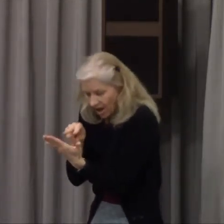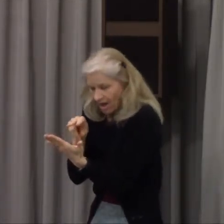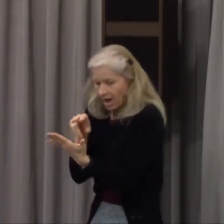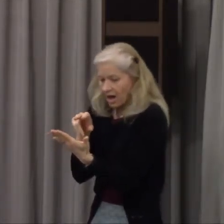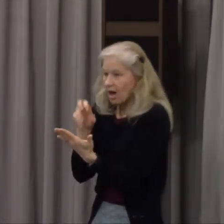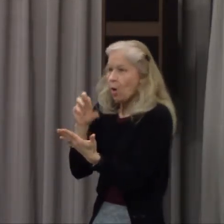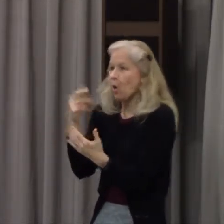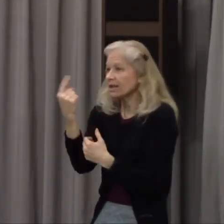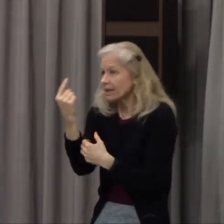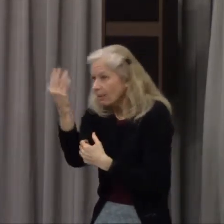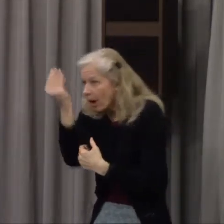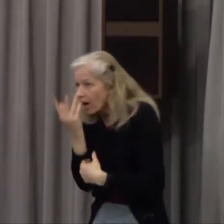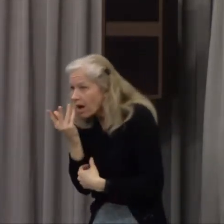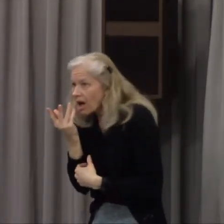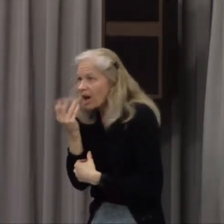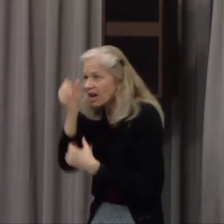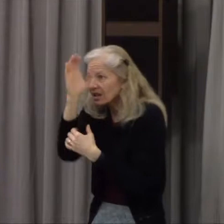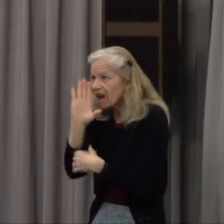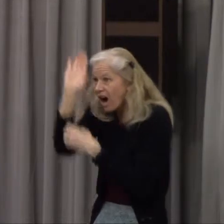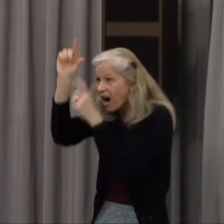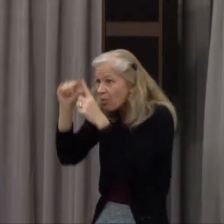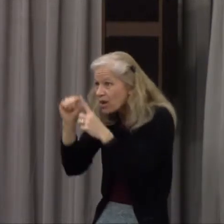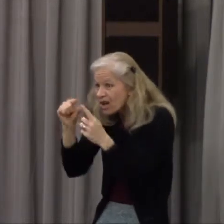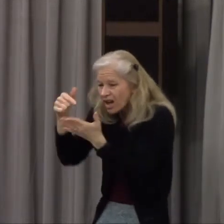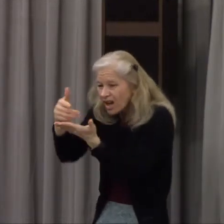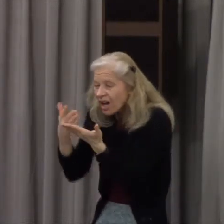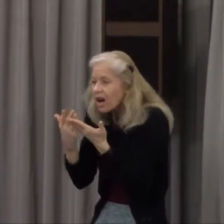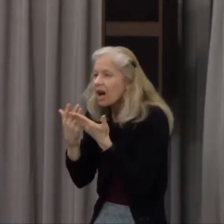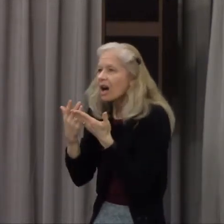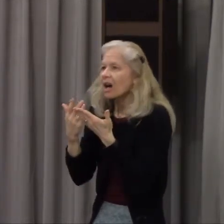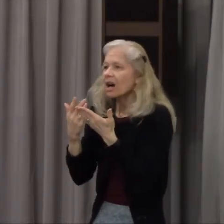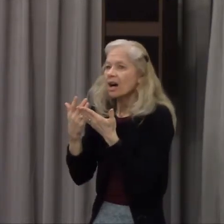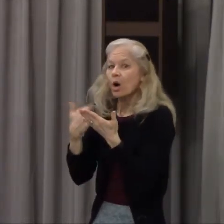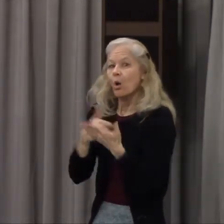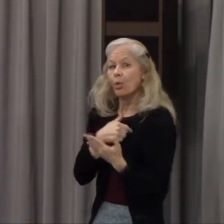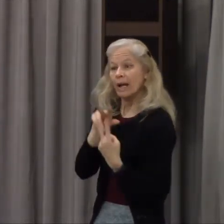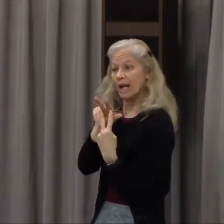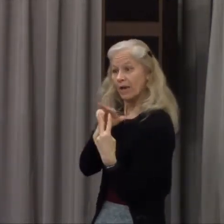Yielding to God or harder against Him. Stephen, when he preached that sermon,